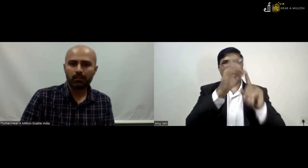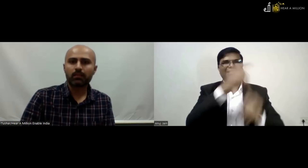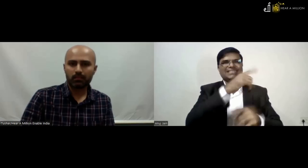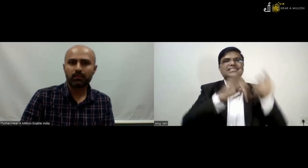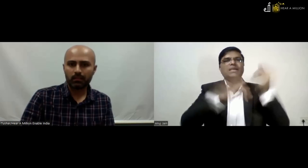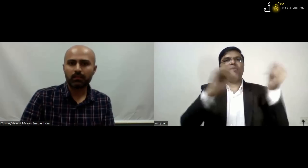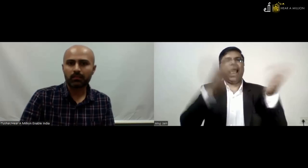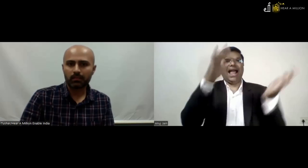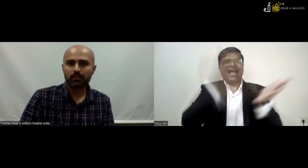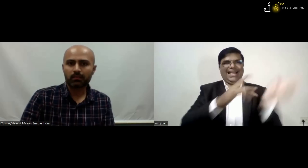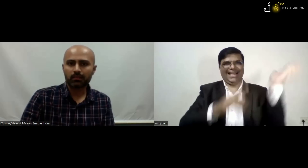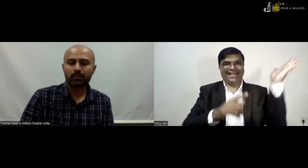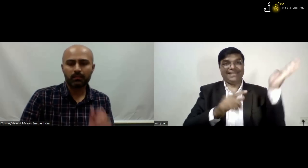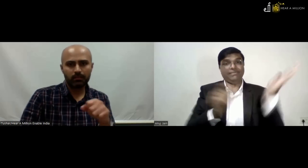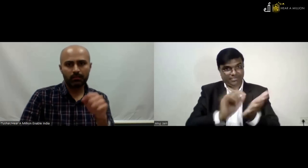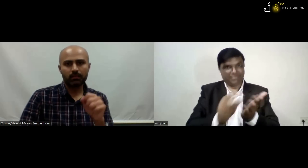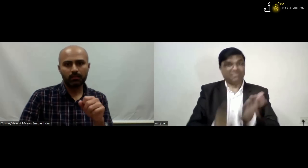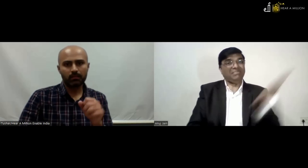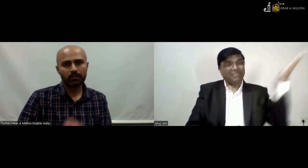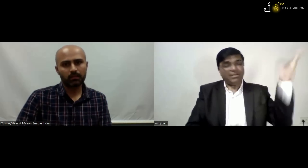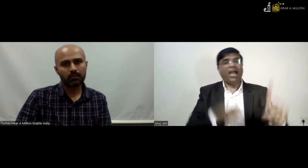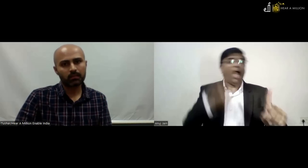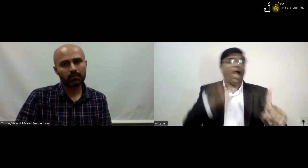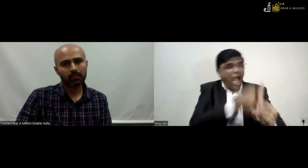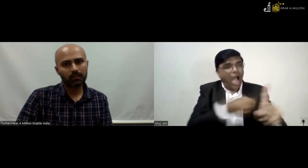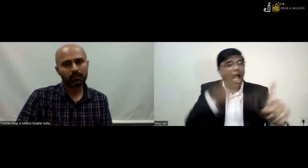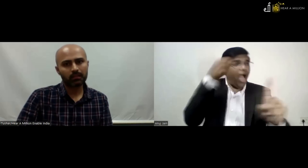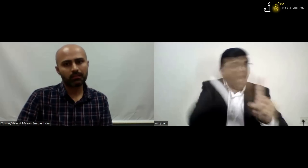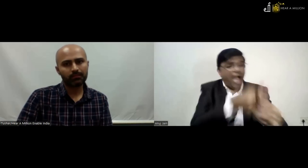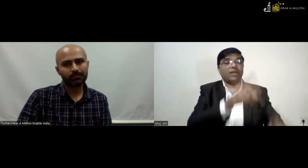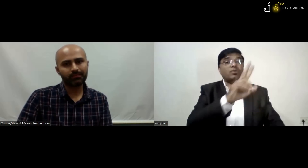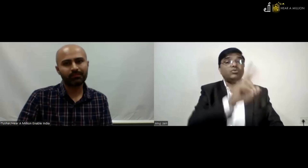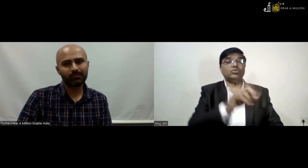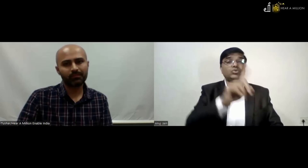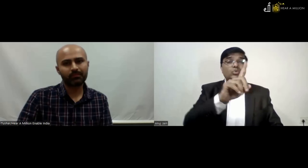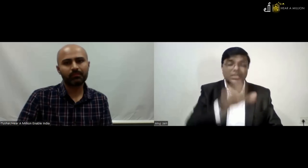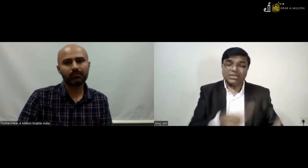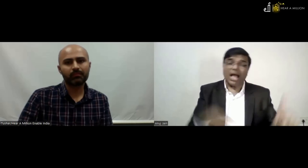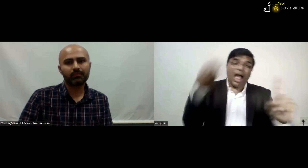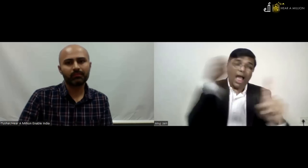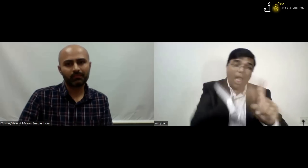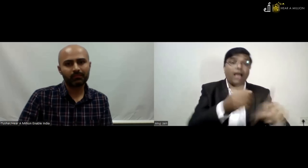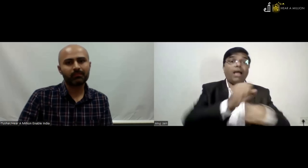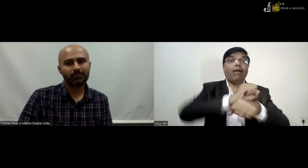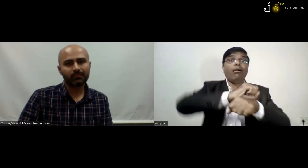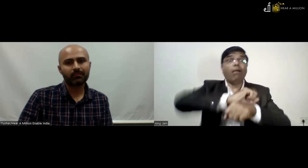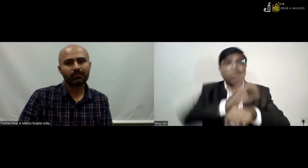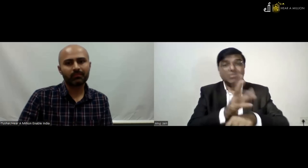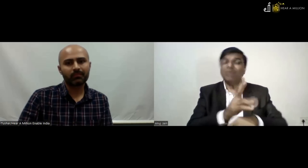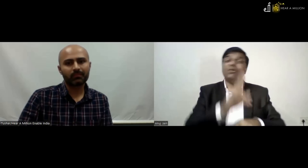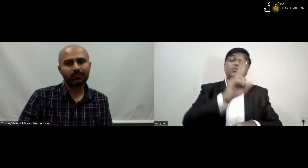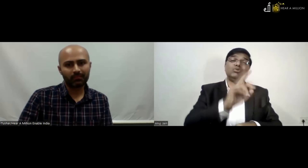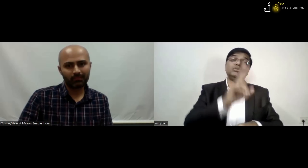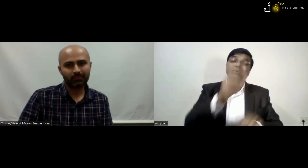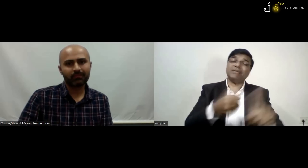the Association of the Deaf Himachal Pradesh. The office is in Shimla. We sent a letter to them. They had also been frantically advocating for a very